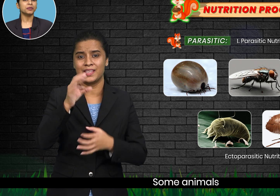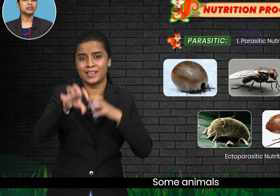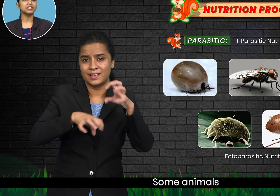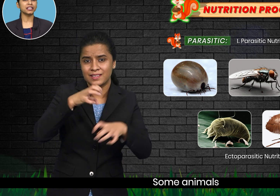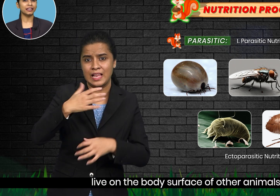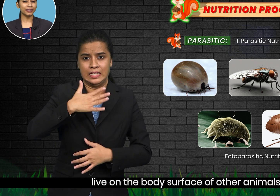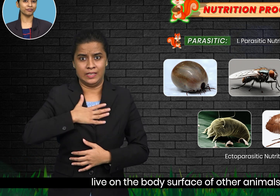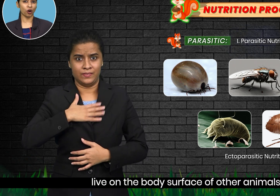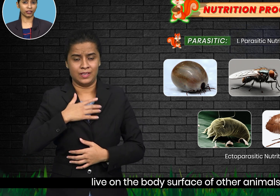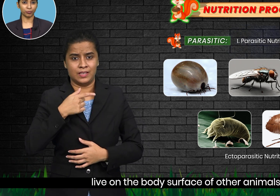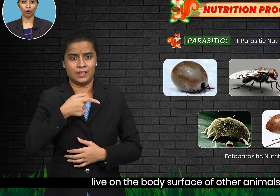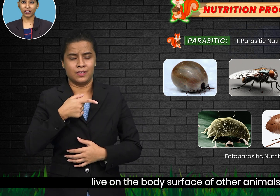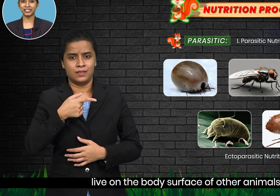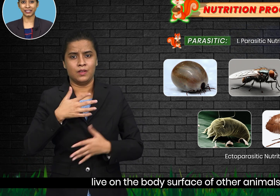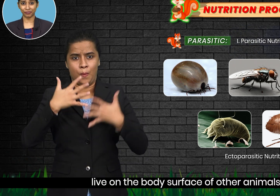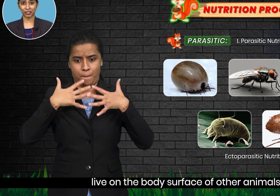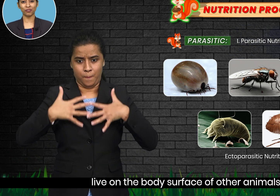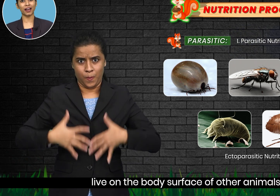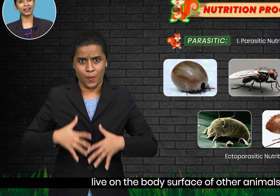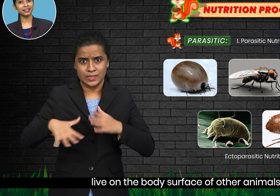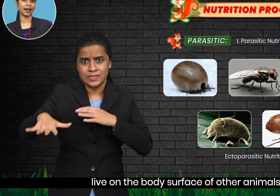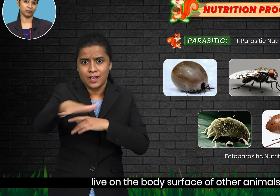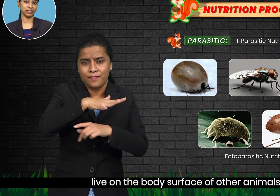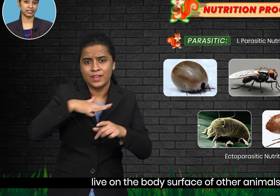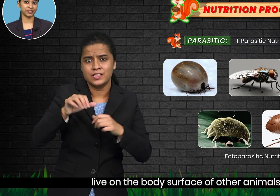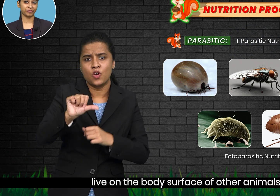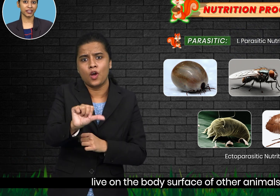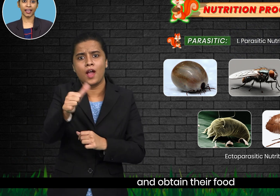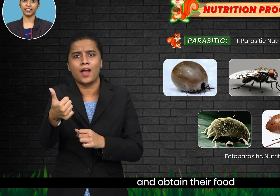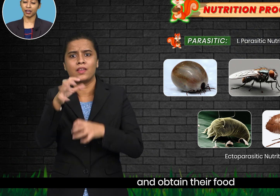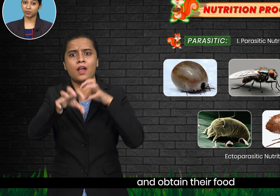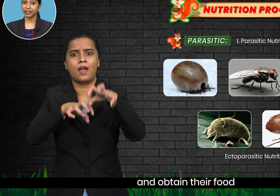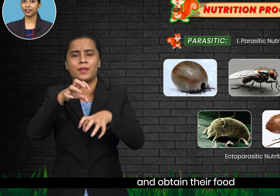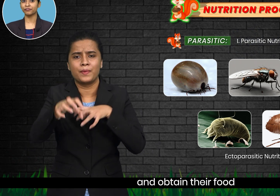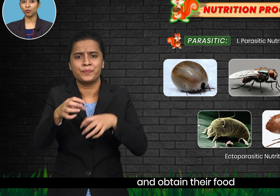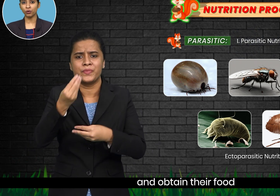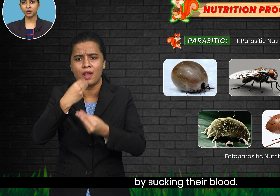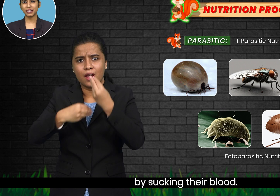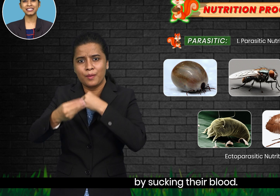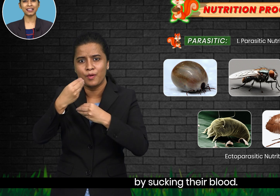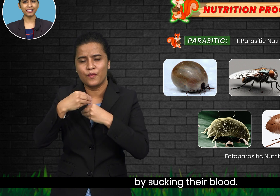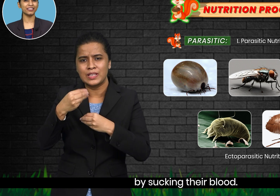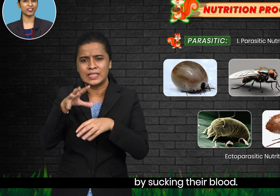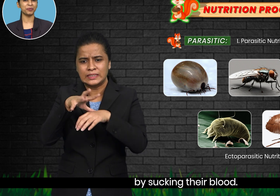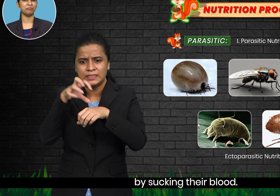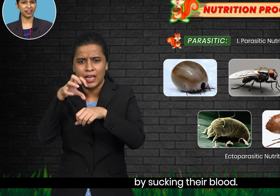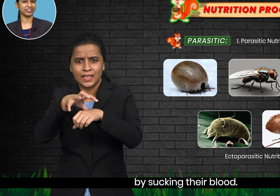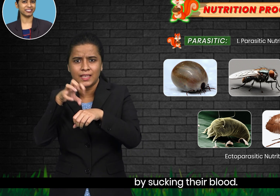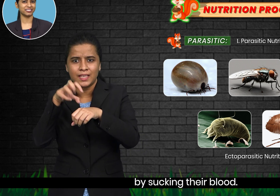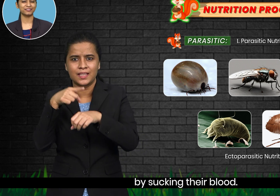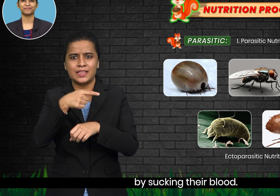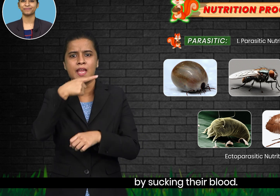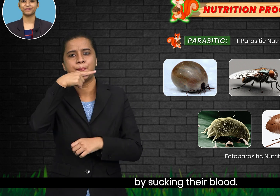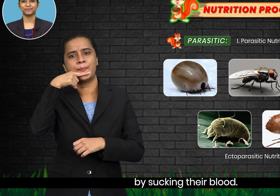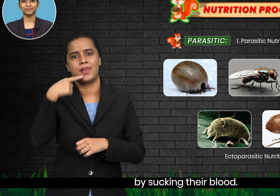Some animals live on the body surface of other animals and obtain their food by sucking their blood.